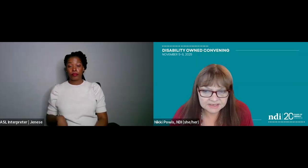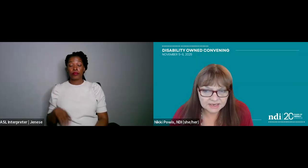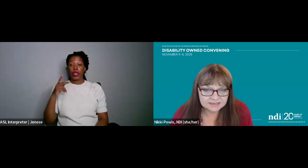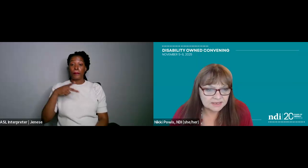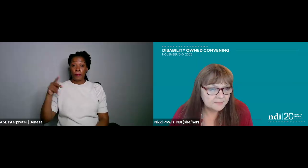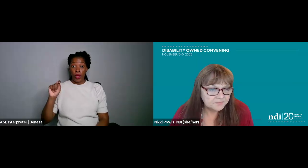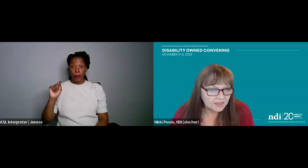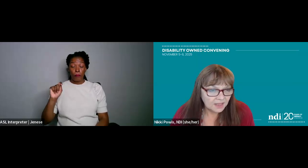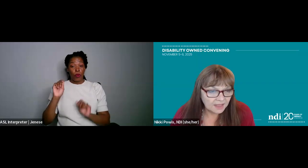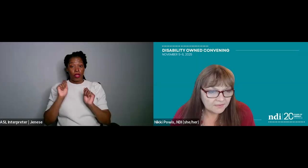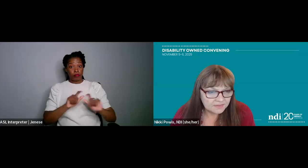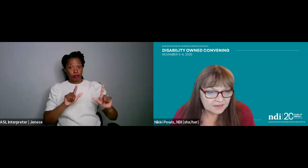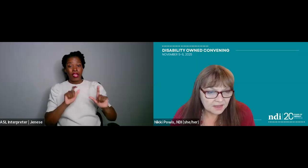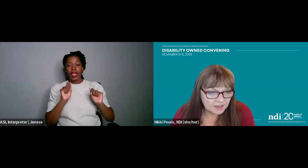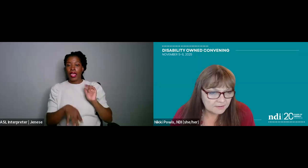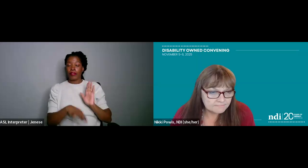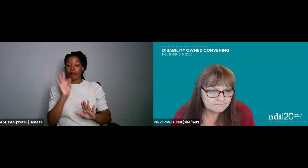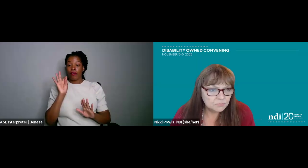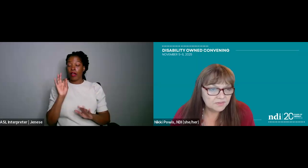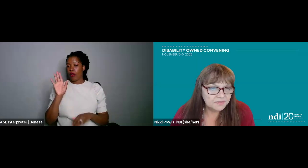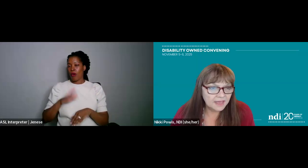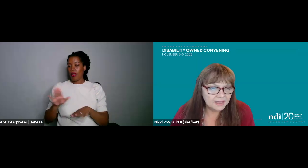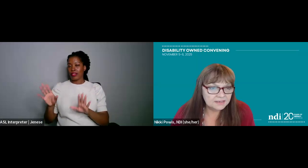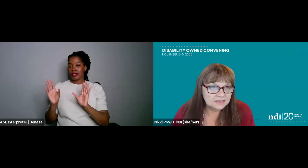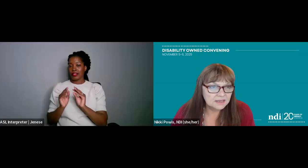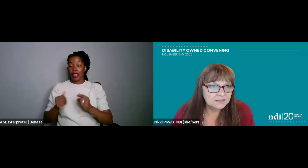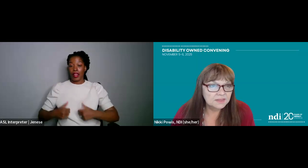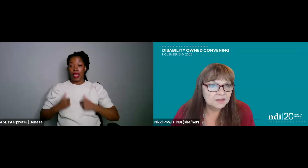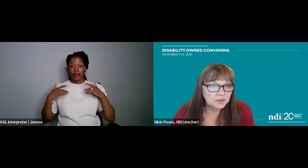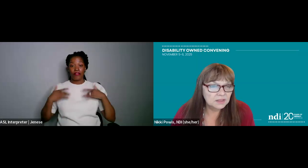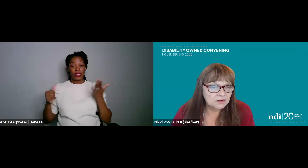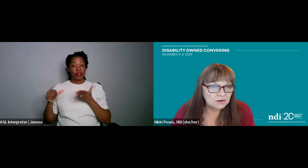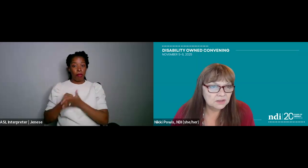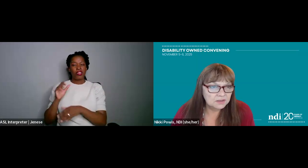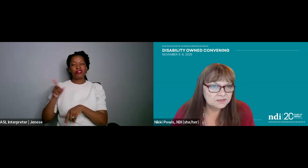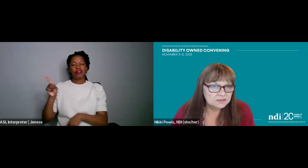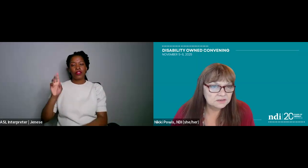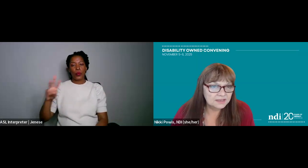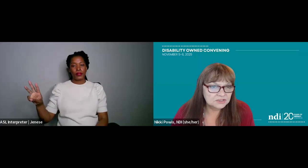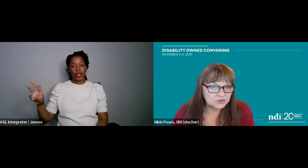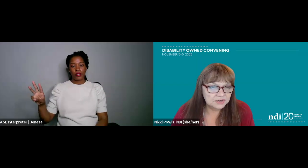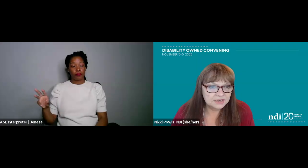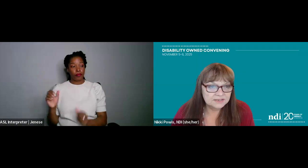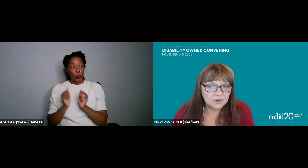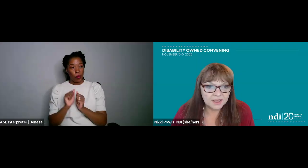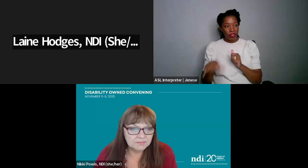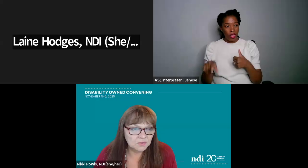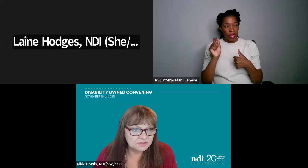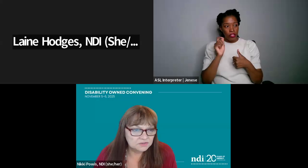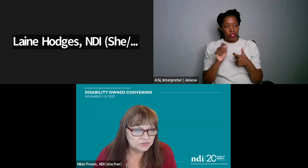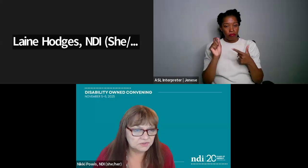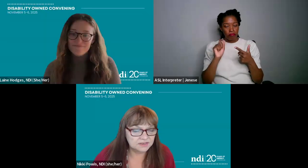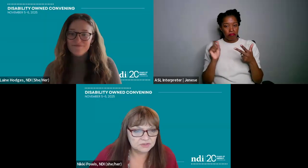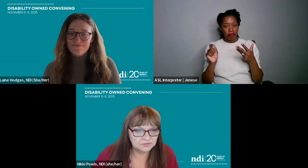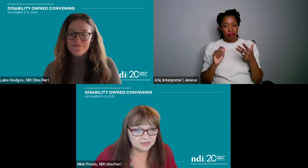of the website. And with that, I think we are good to get started. So I am